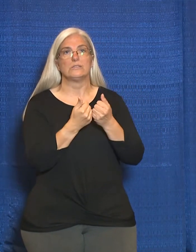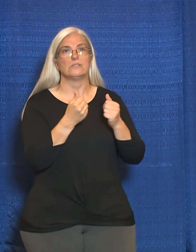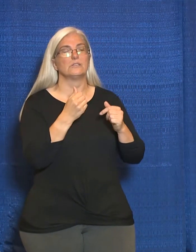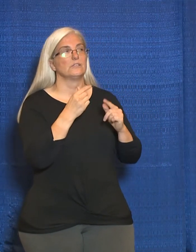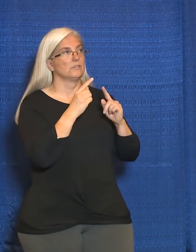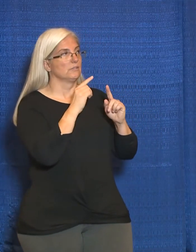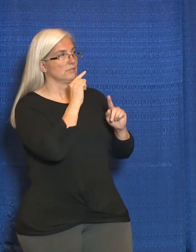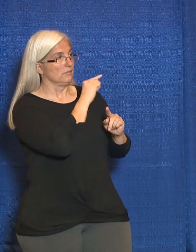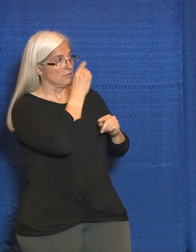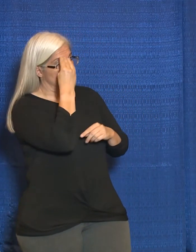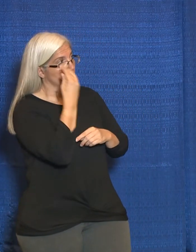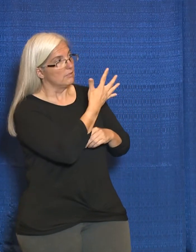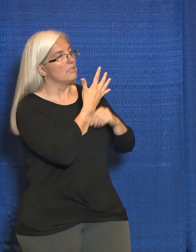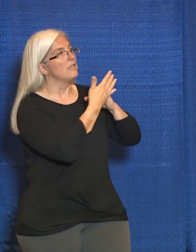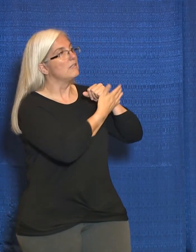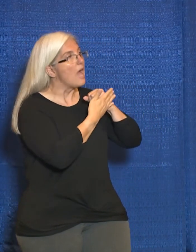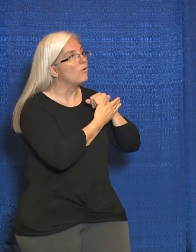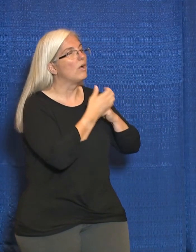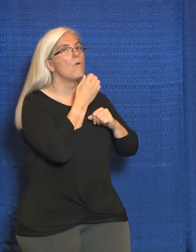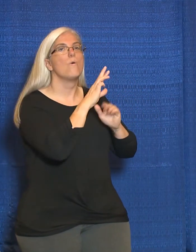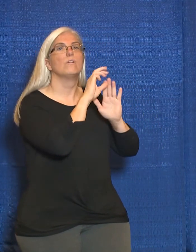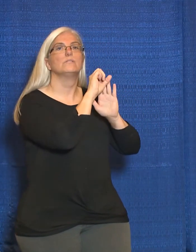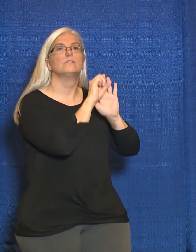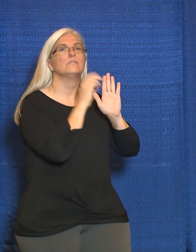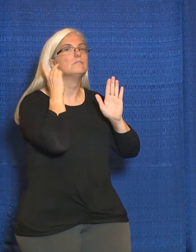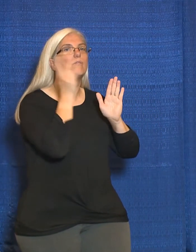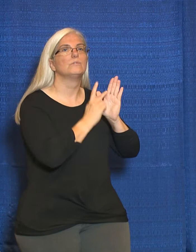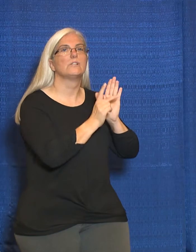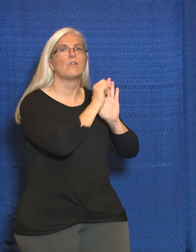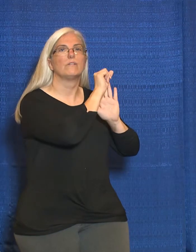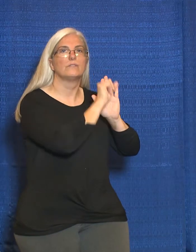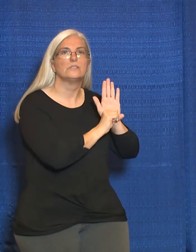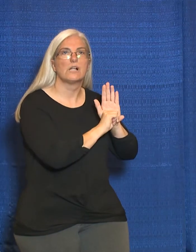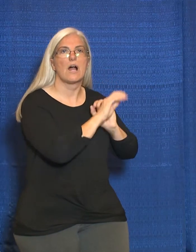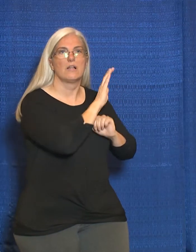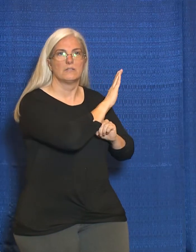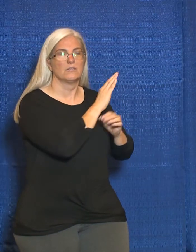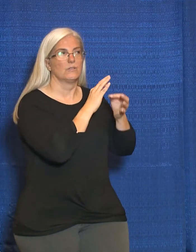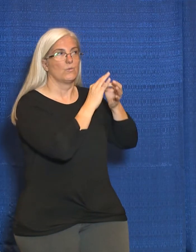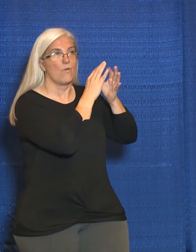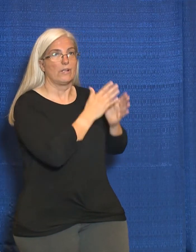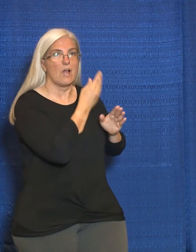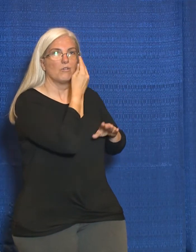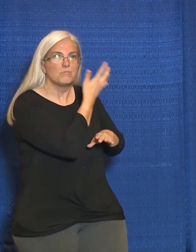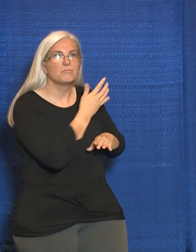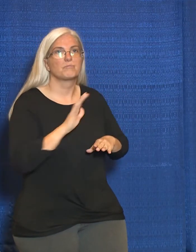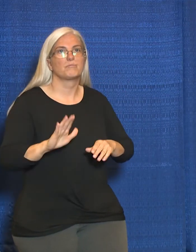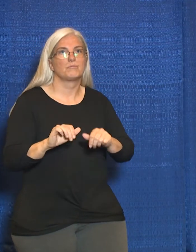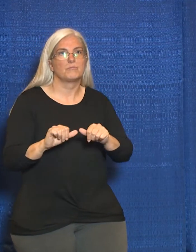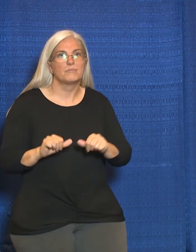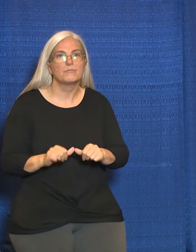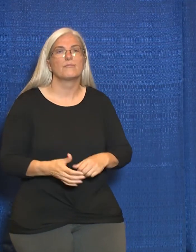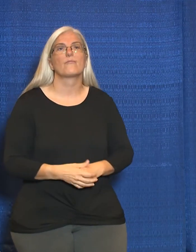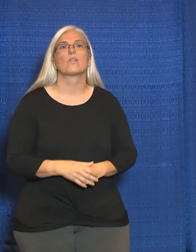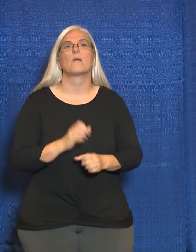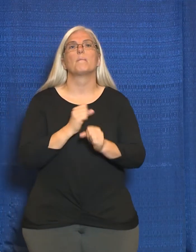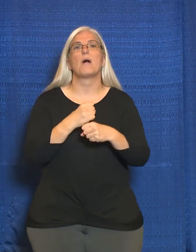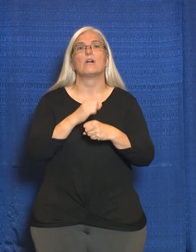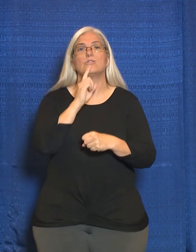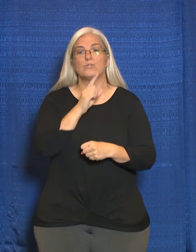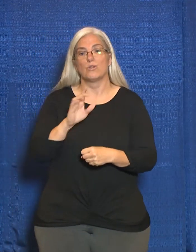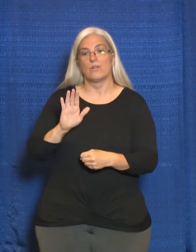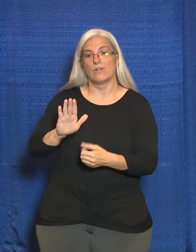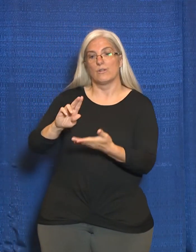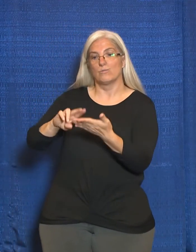agency to the county or Secretary of State Nvra coordinators and make sure their registration numbers are being reported